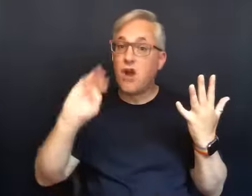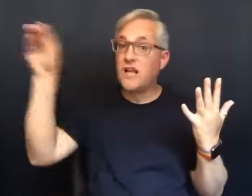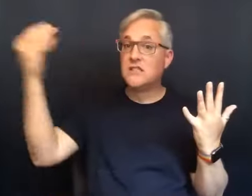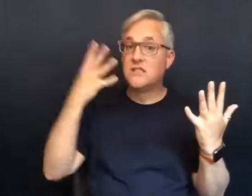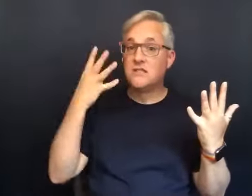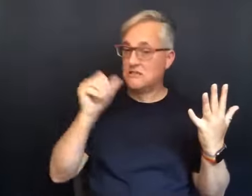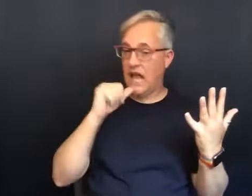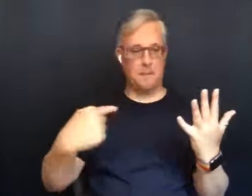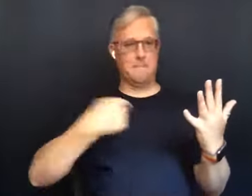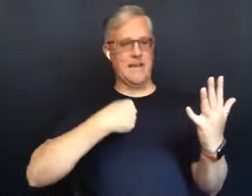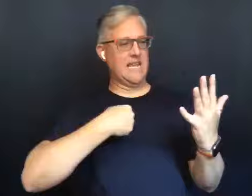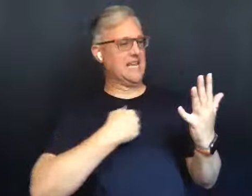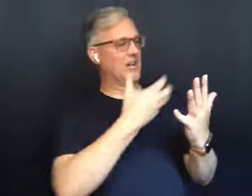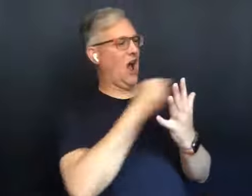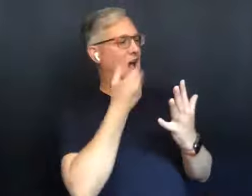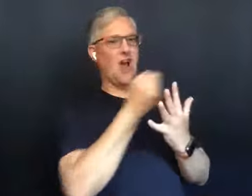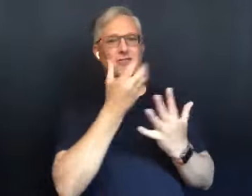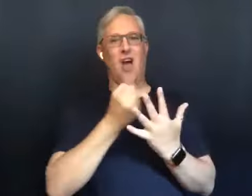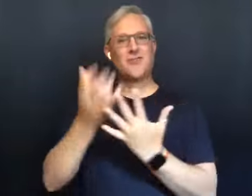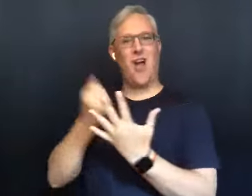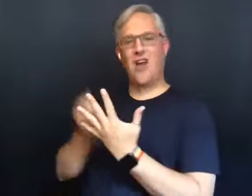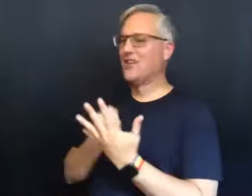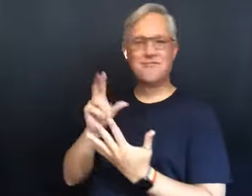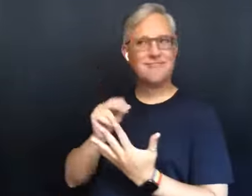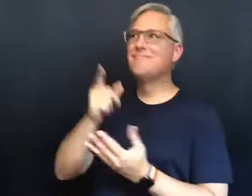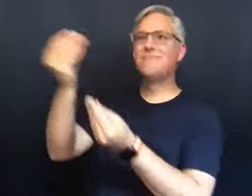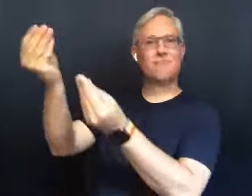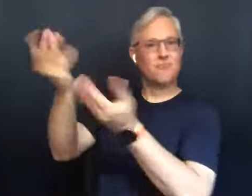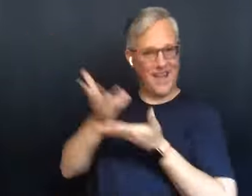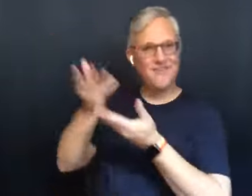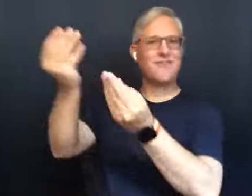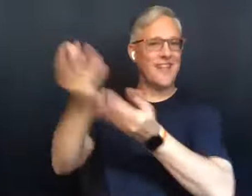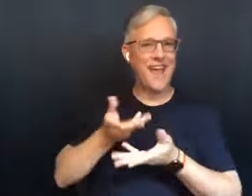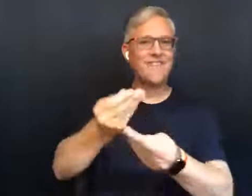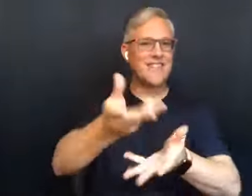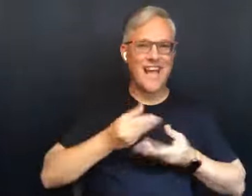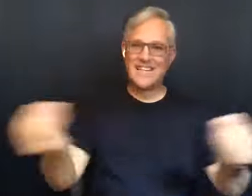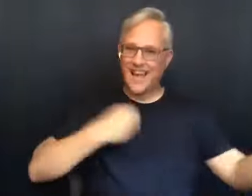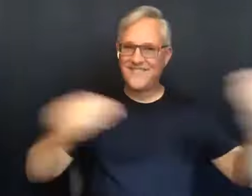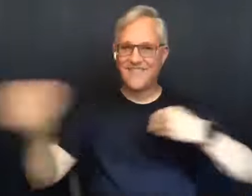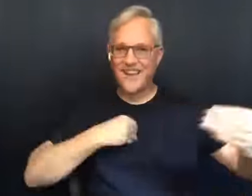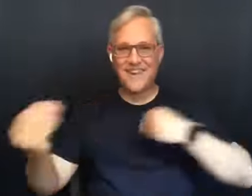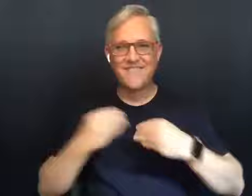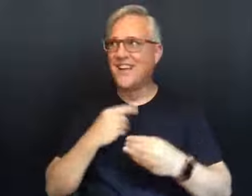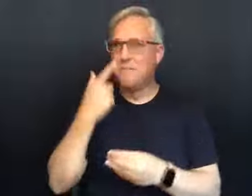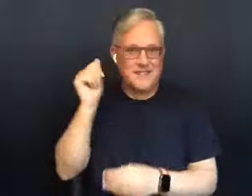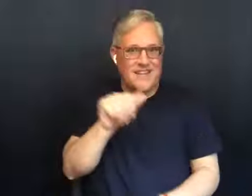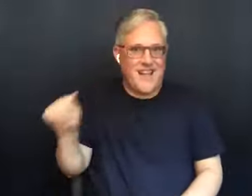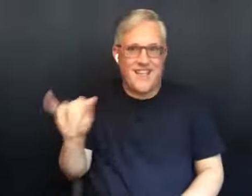All a gift. It's all grace. I really can't boast about any of that stuff. It's